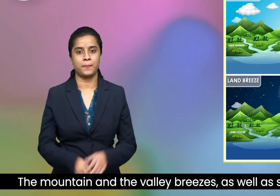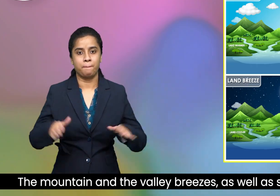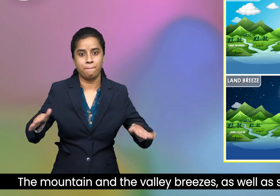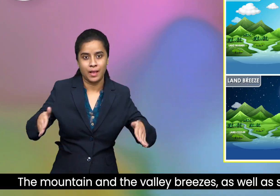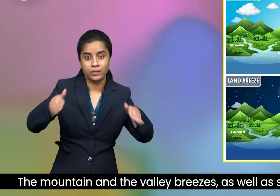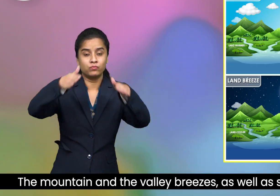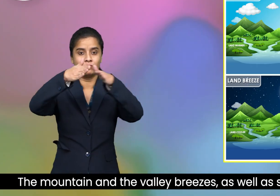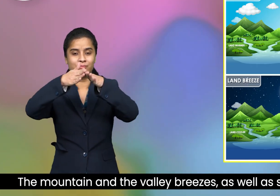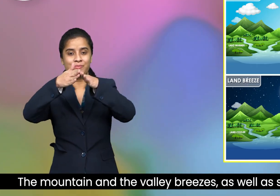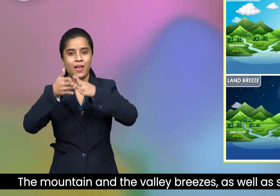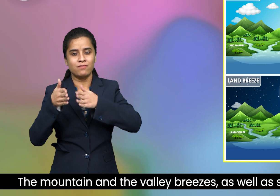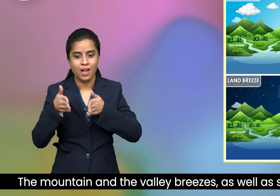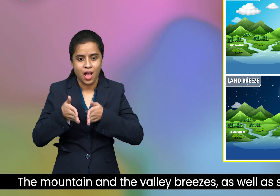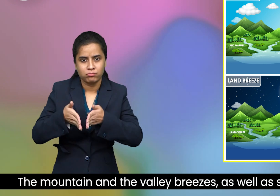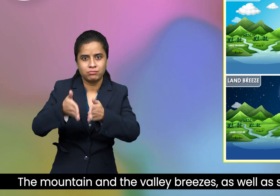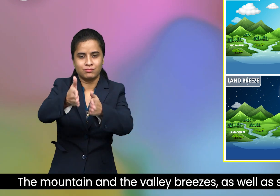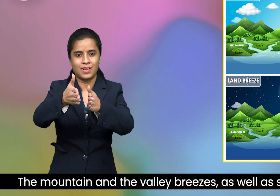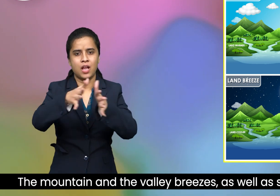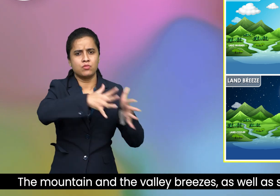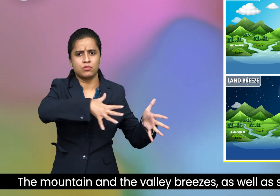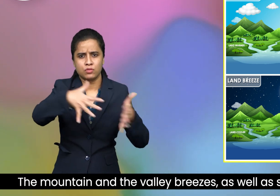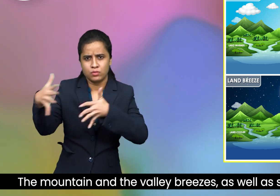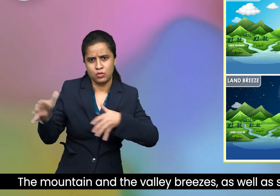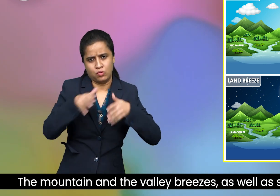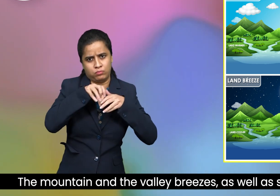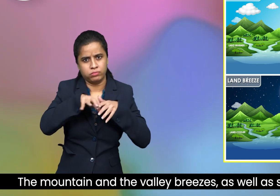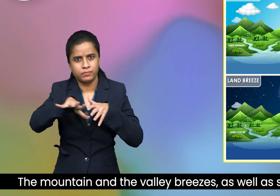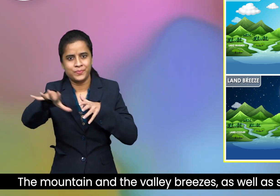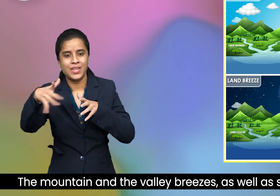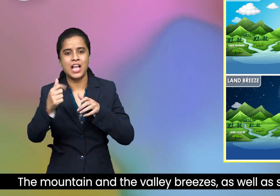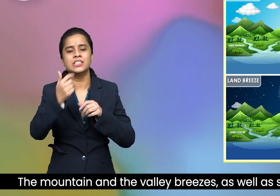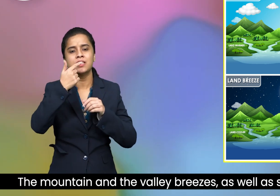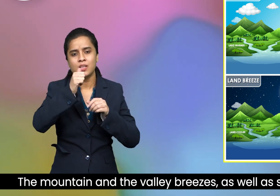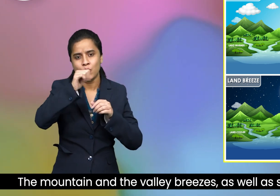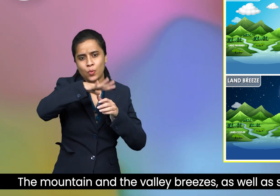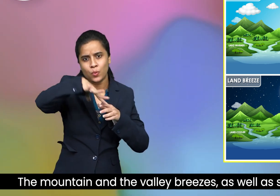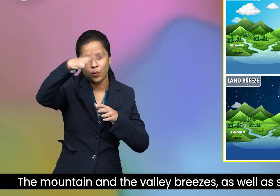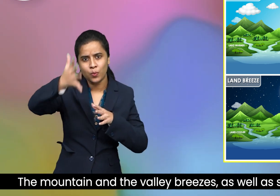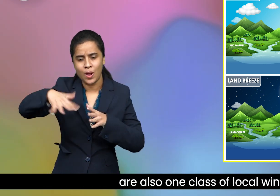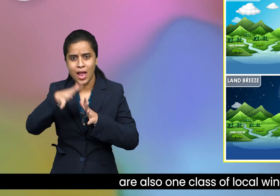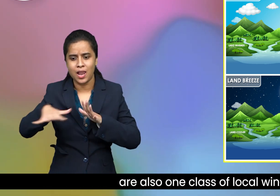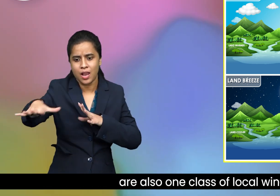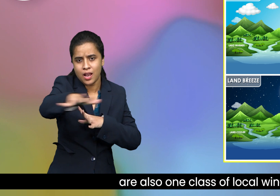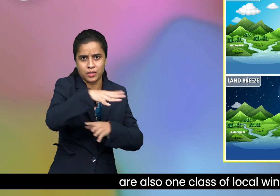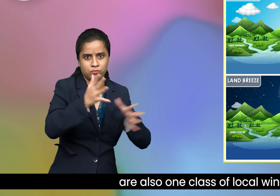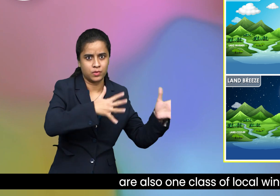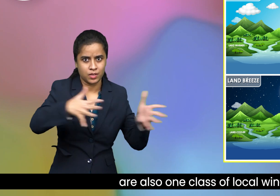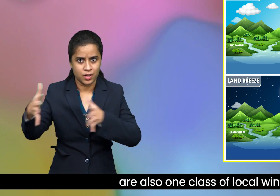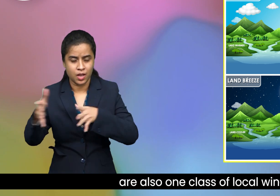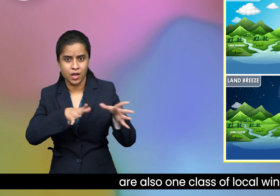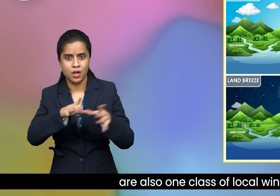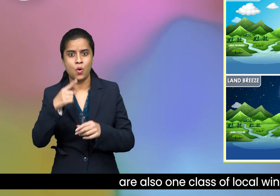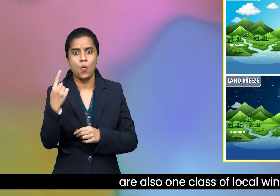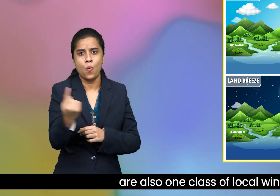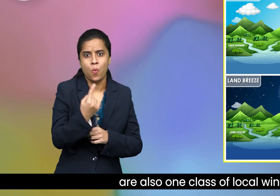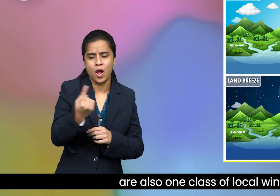The mountain and the valley breezes as well as sea and land breezes are also one